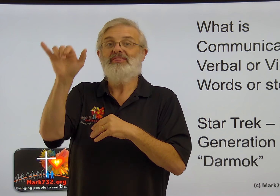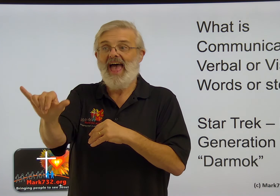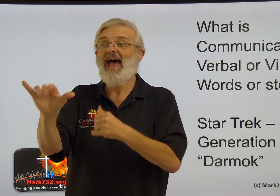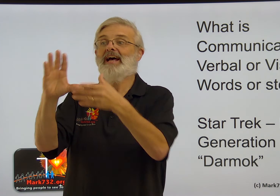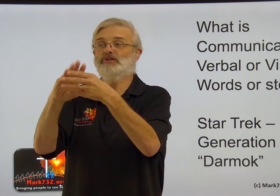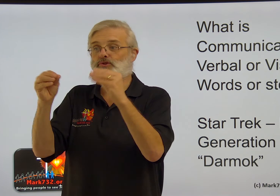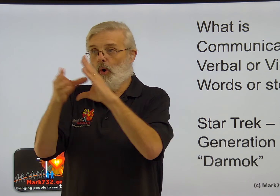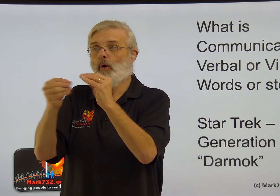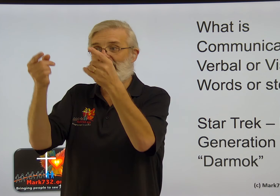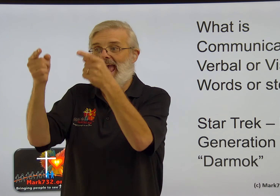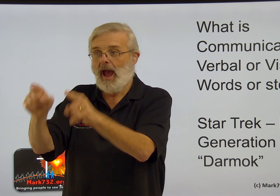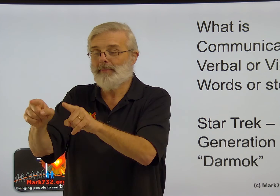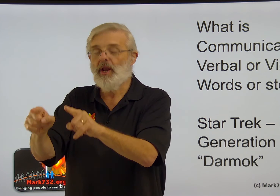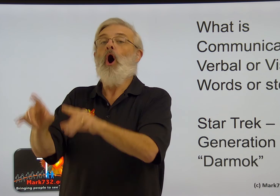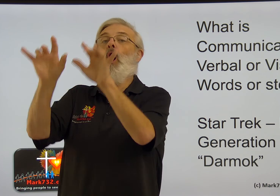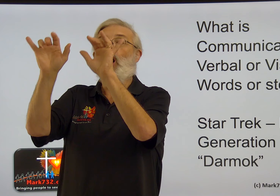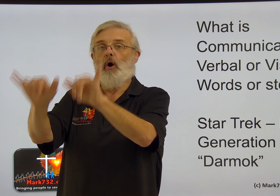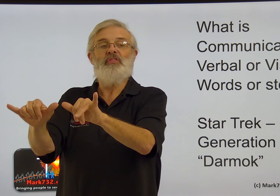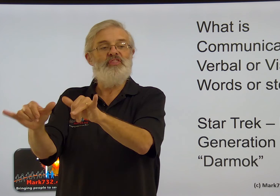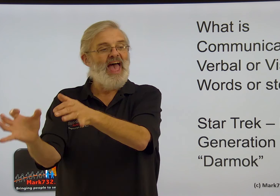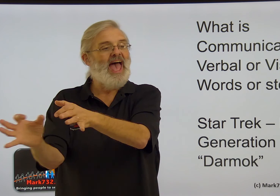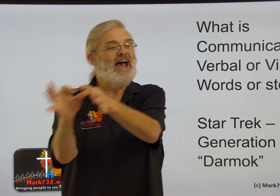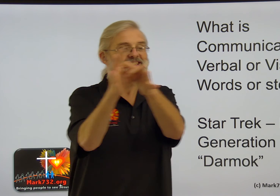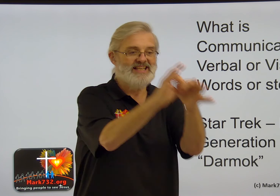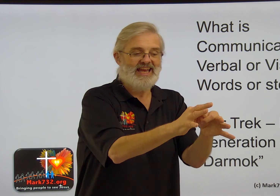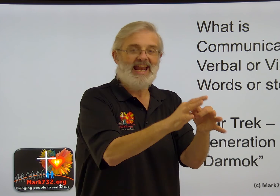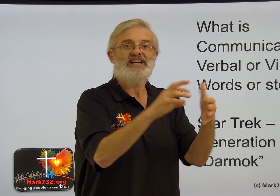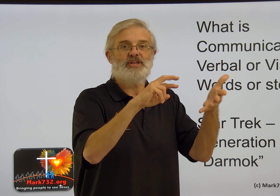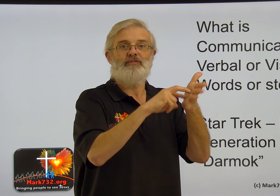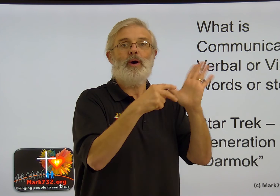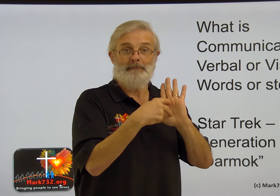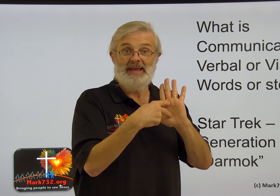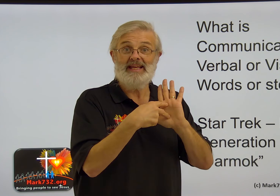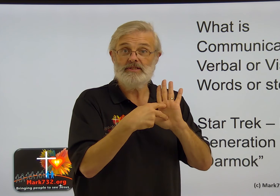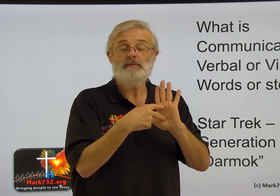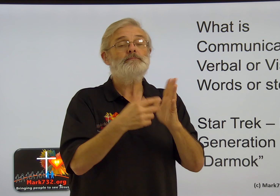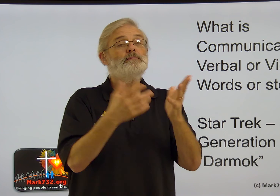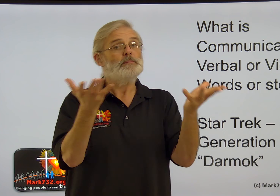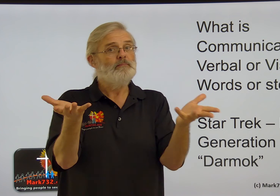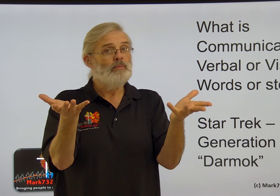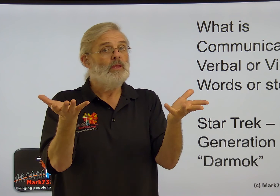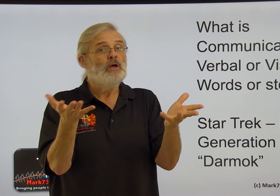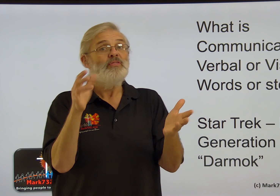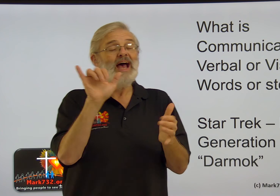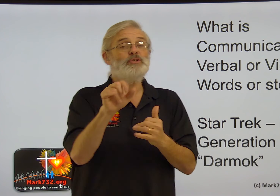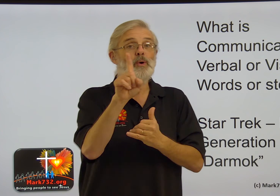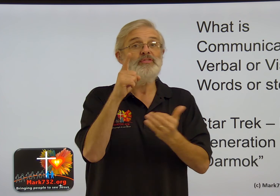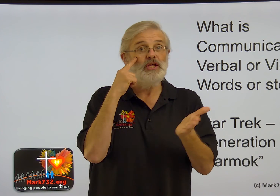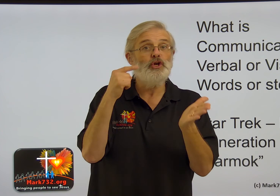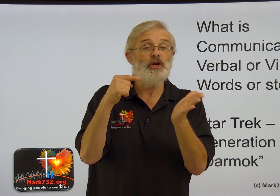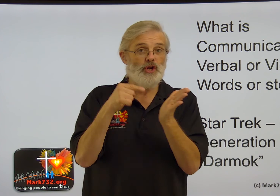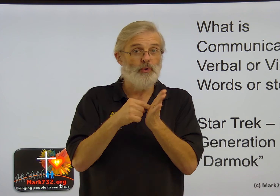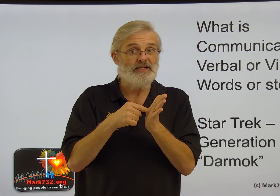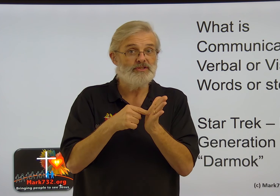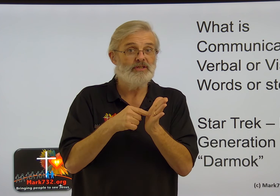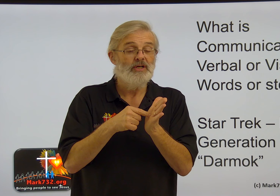that story happened. Oh, that's the connection of what it means. That's one thing you're going to notice.